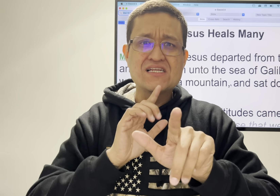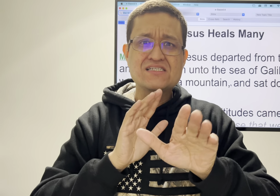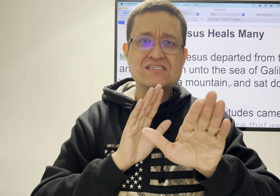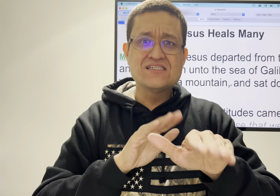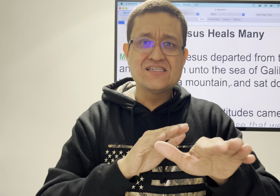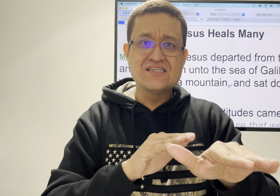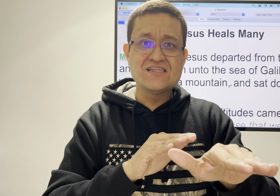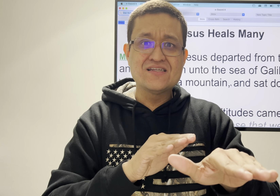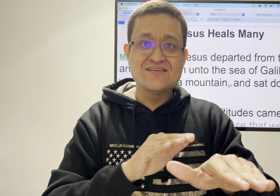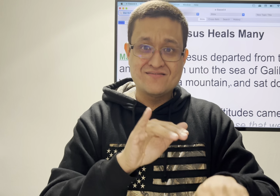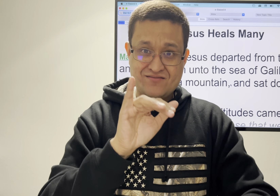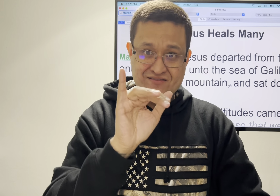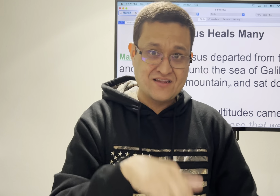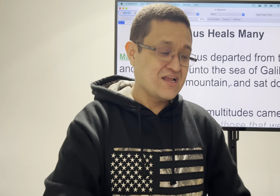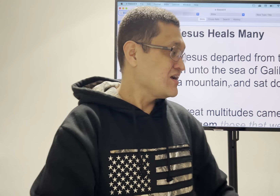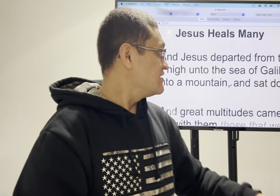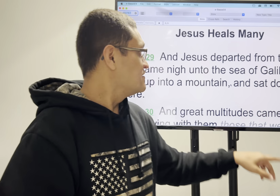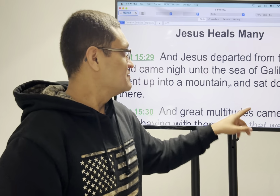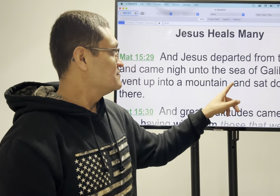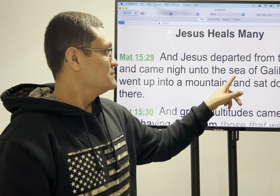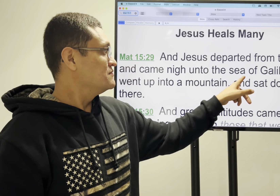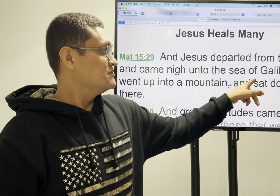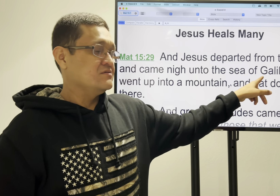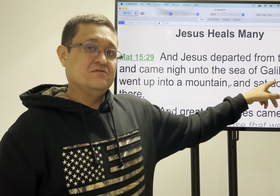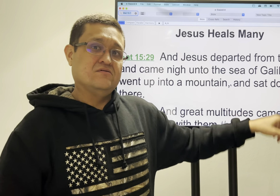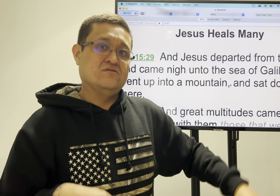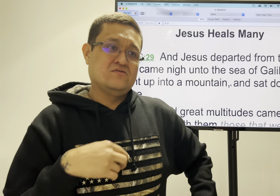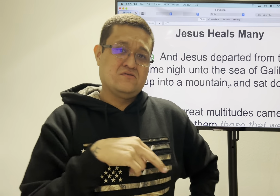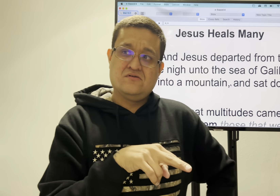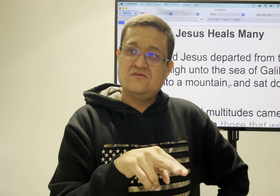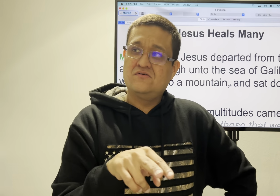He walked on the water of the Sea of Galilee.